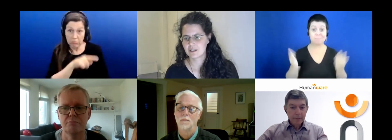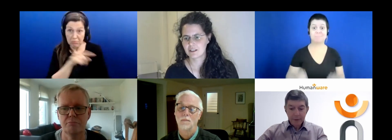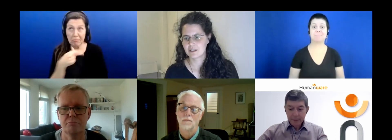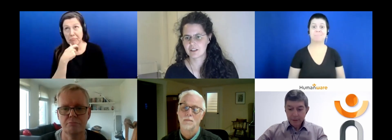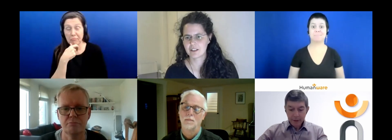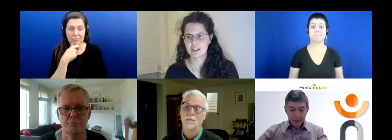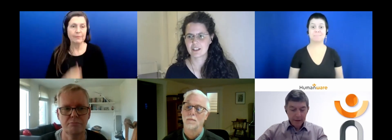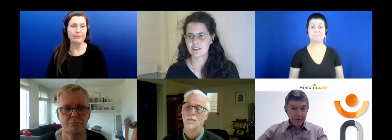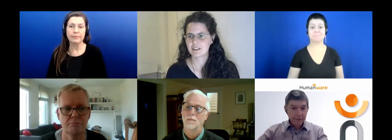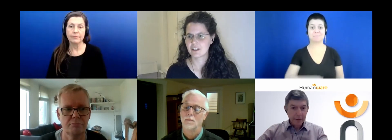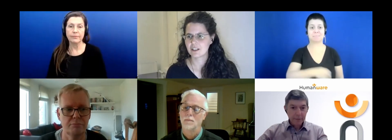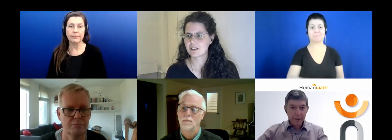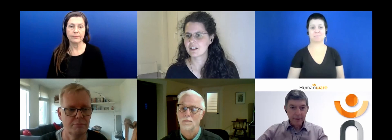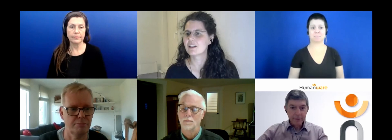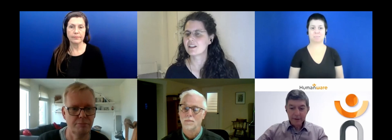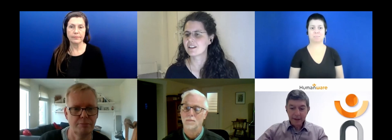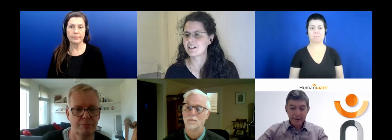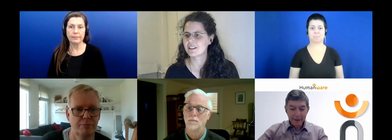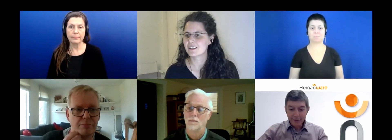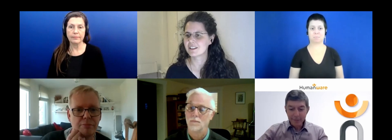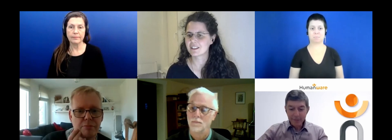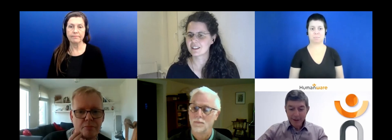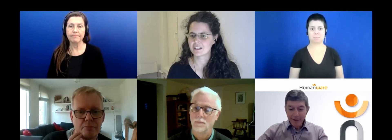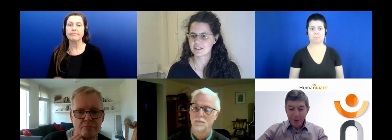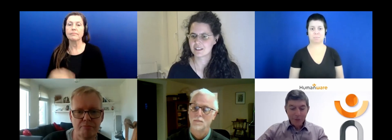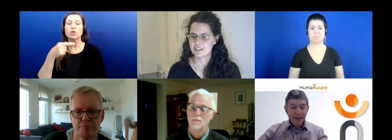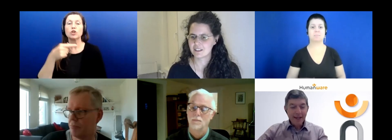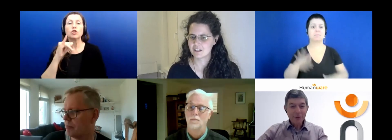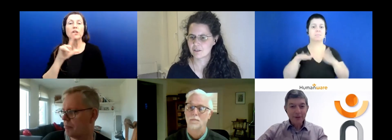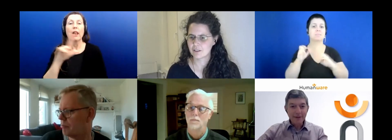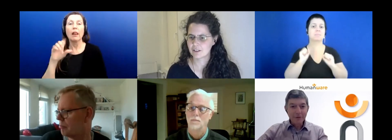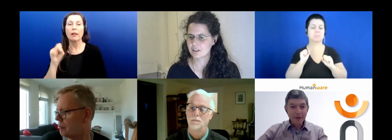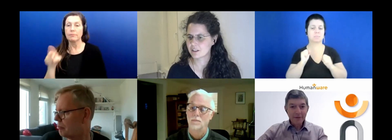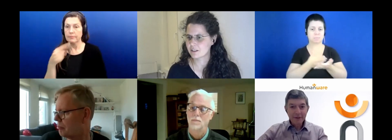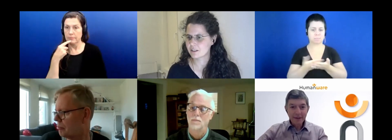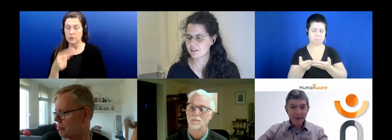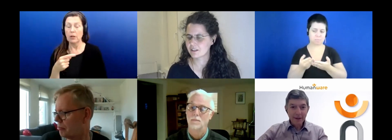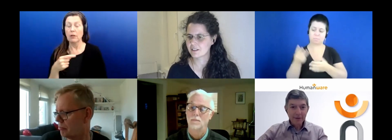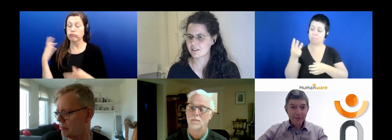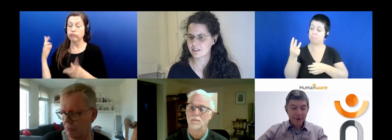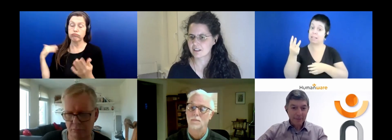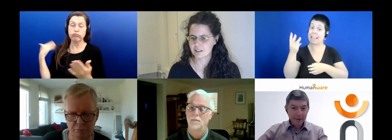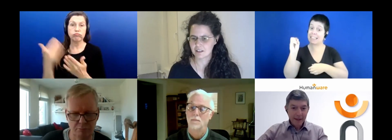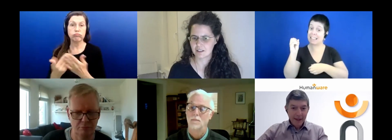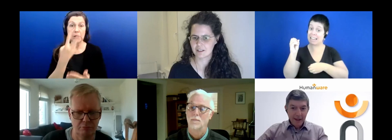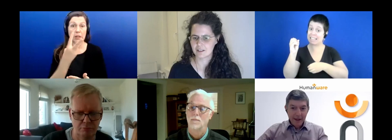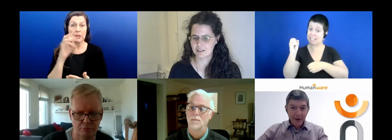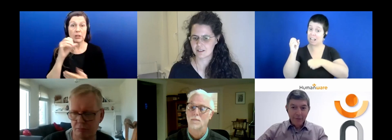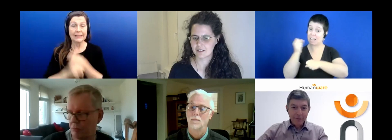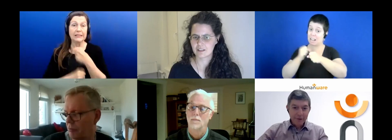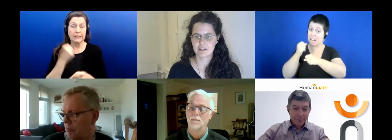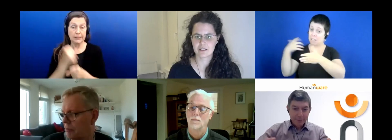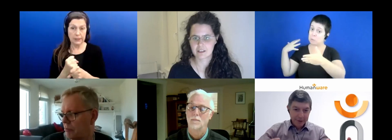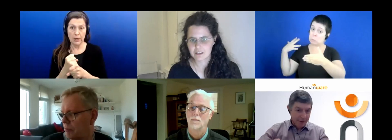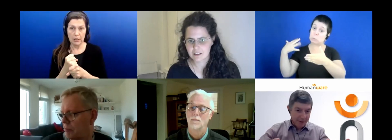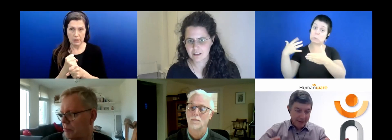Well, maybe Meerte, I can start by just saying that over the last 30 years, we have seen a lot